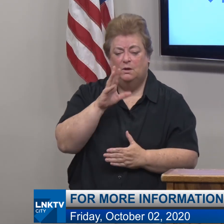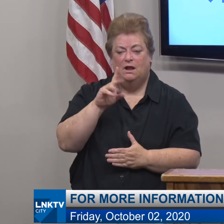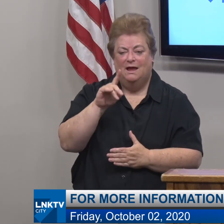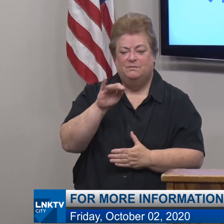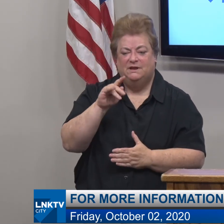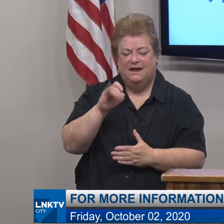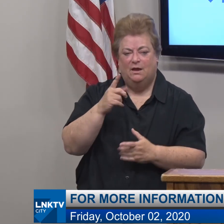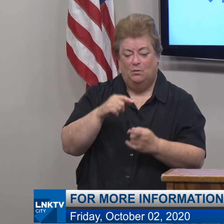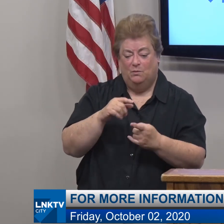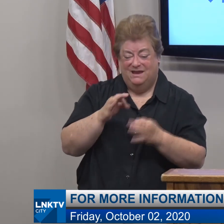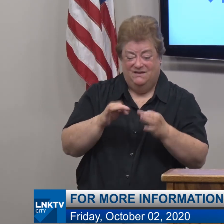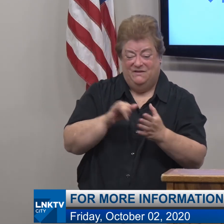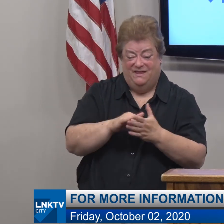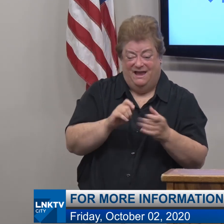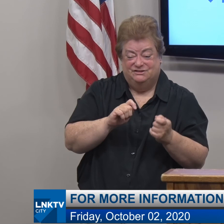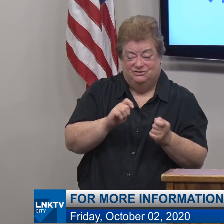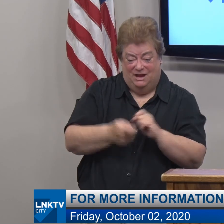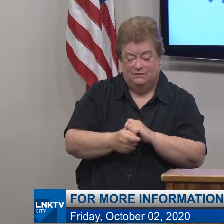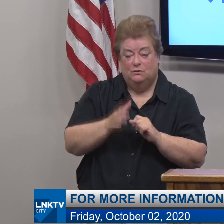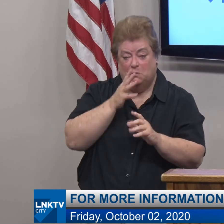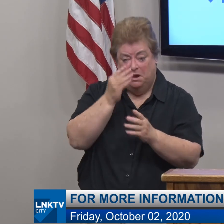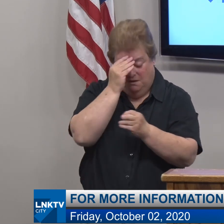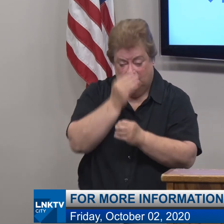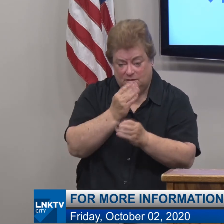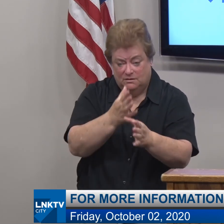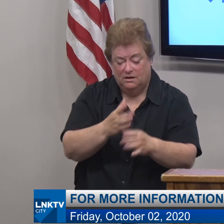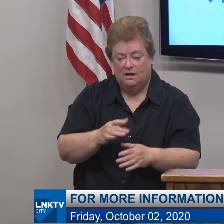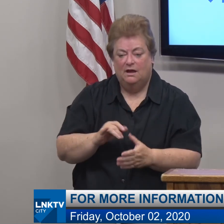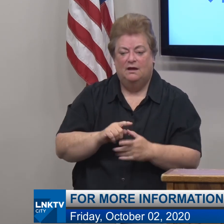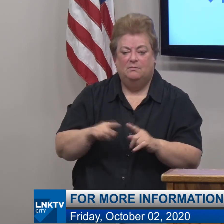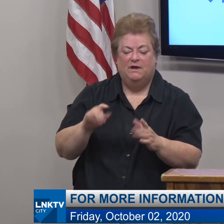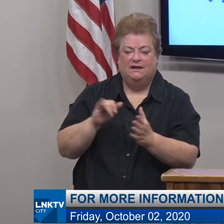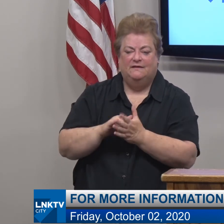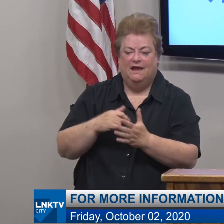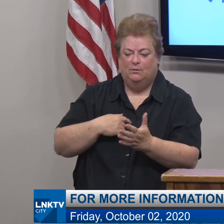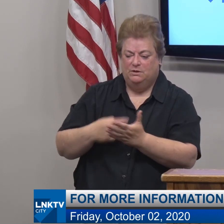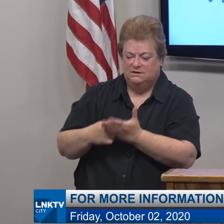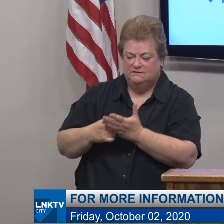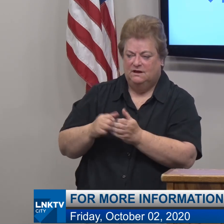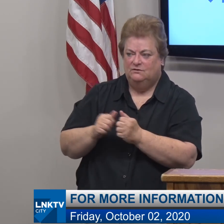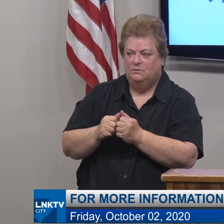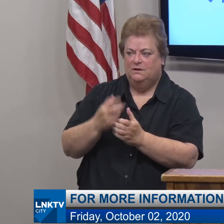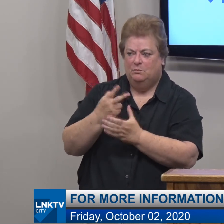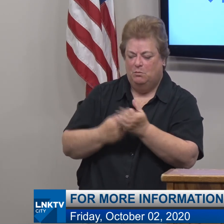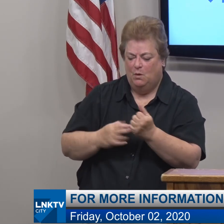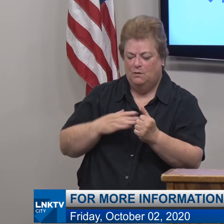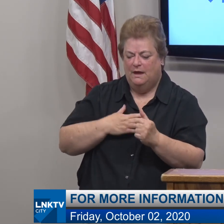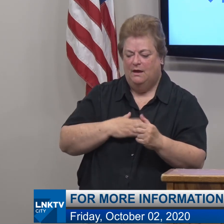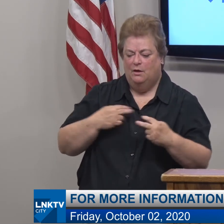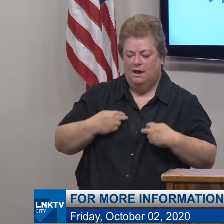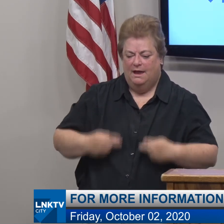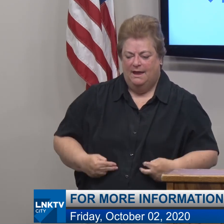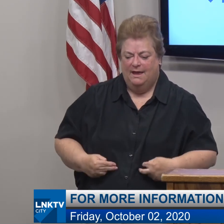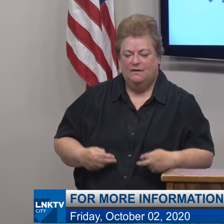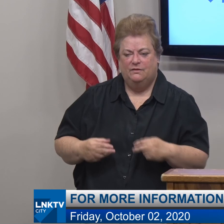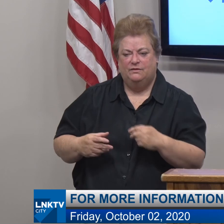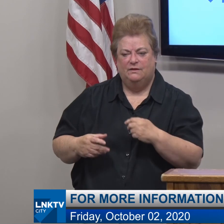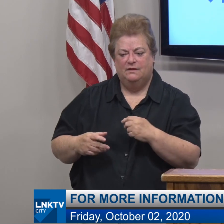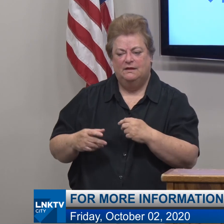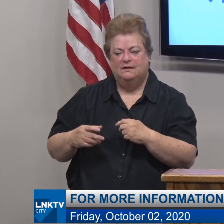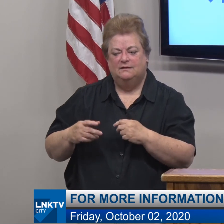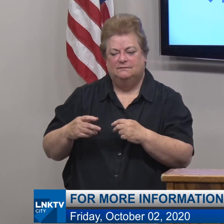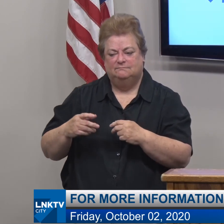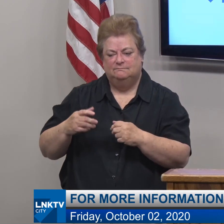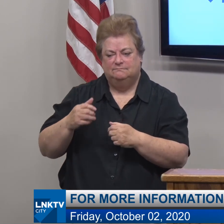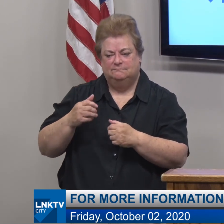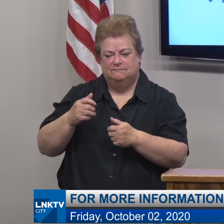changes. But this is just a discussion we had with both of our health systems this week, and we're at a good